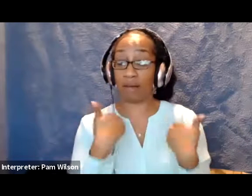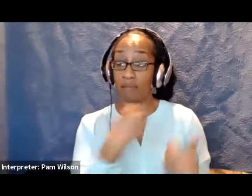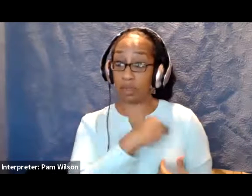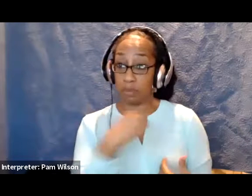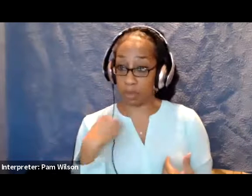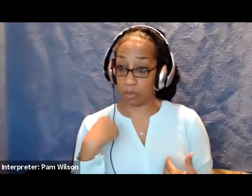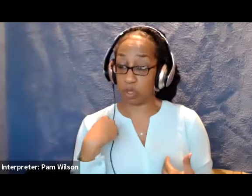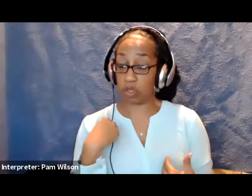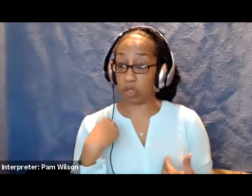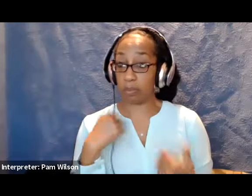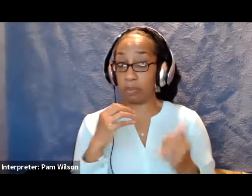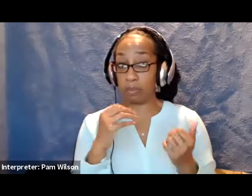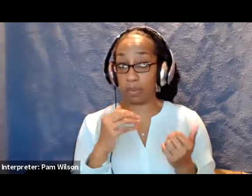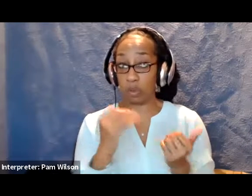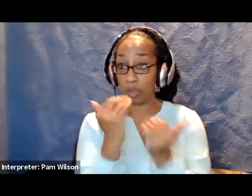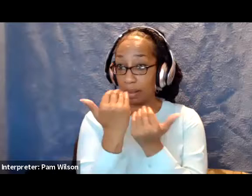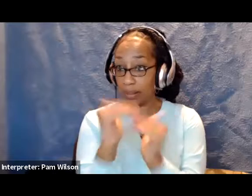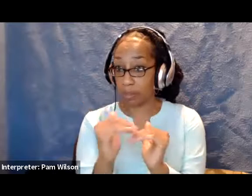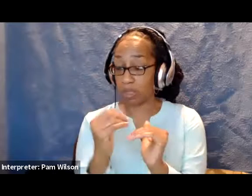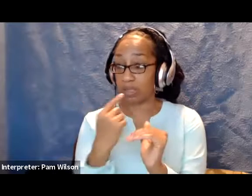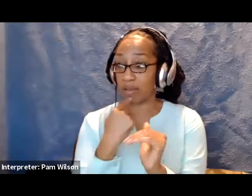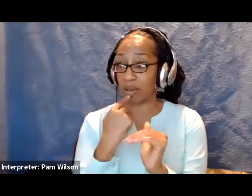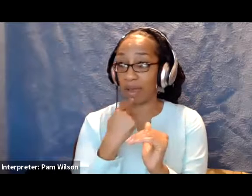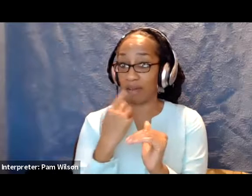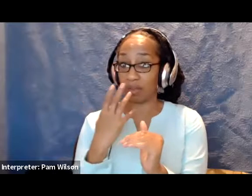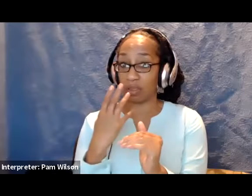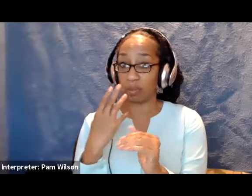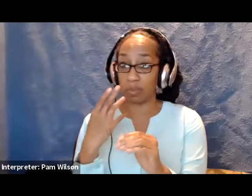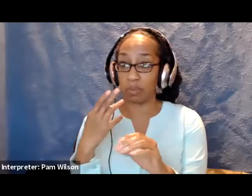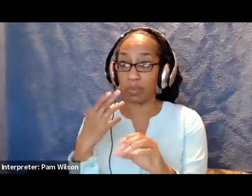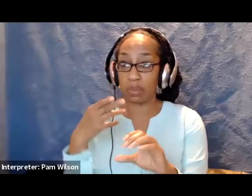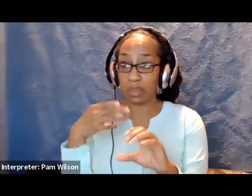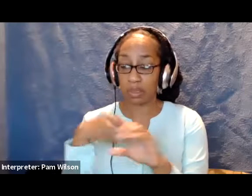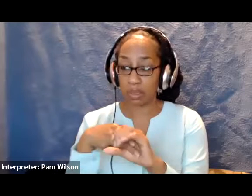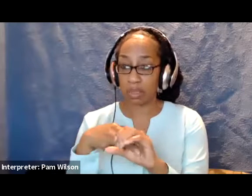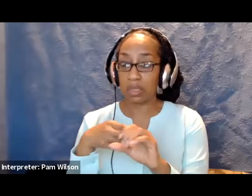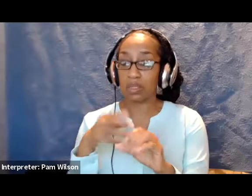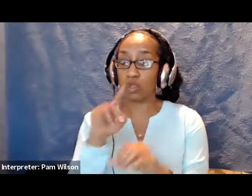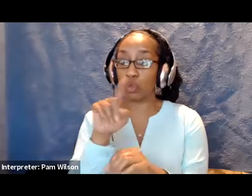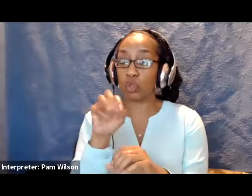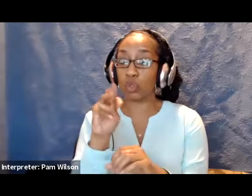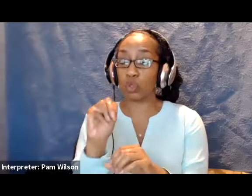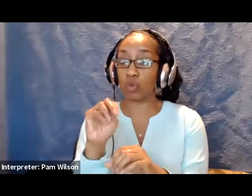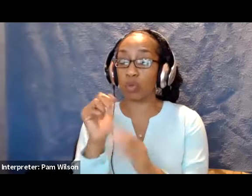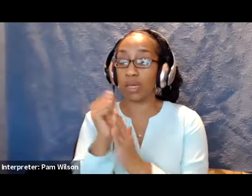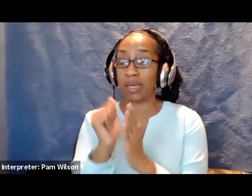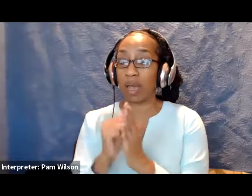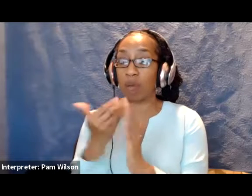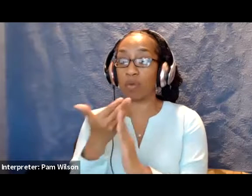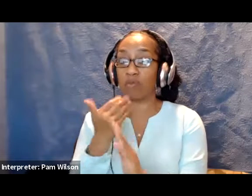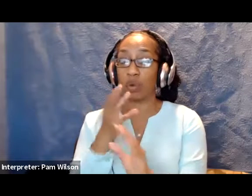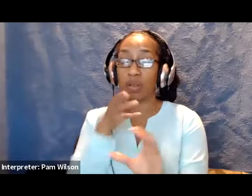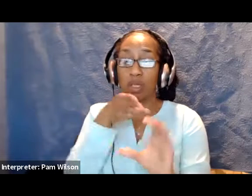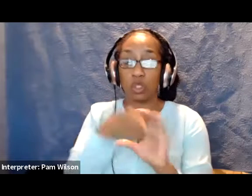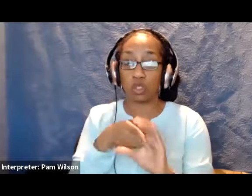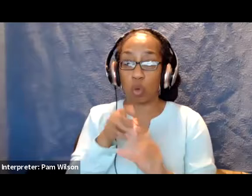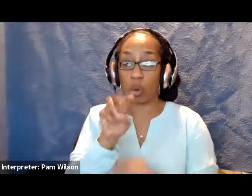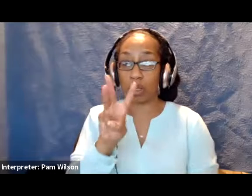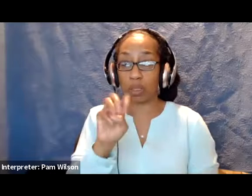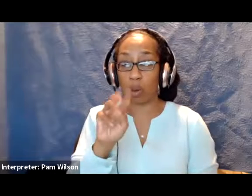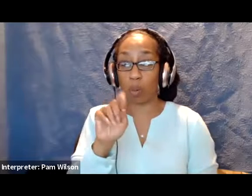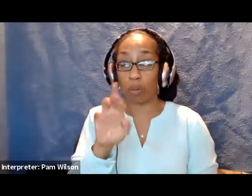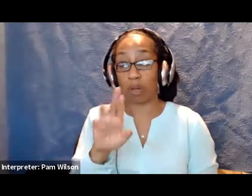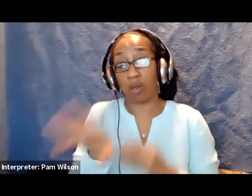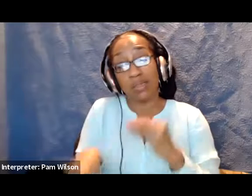Zoom. They have to be signed into their Zoom account before they can join the webinar. Again, this is just an additional